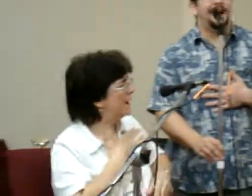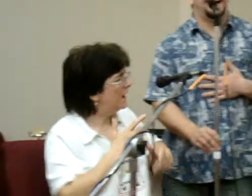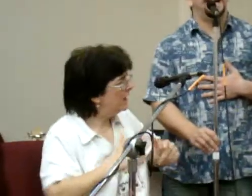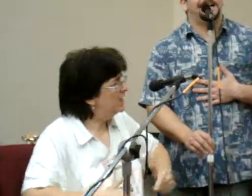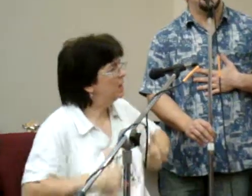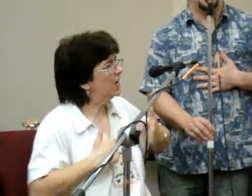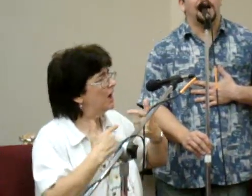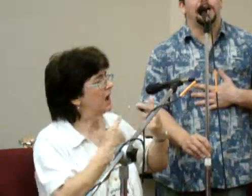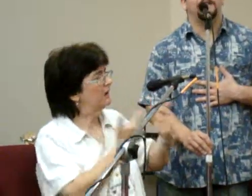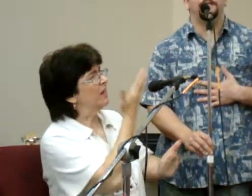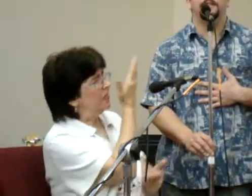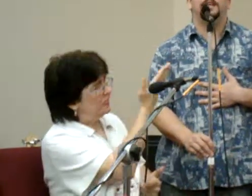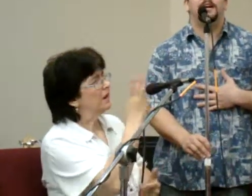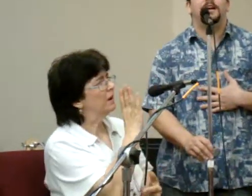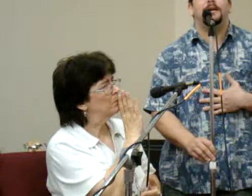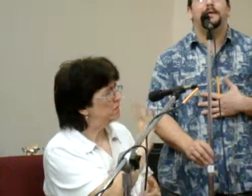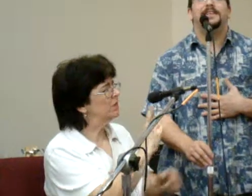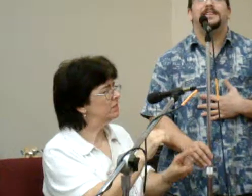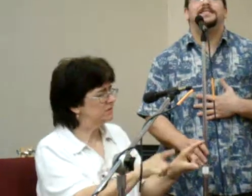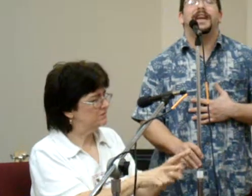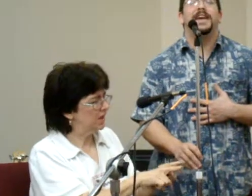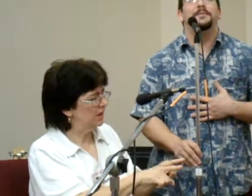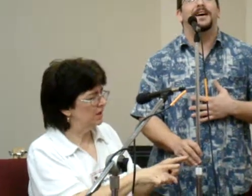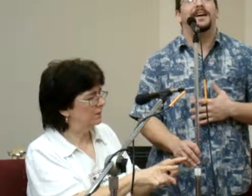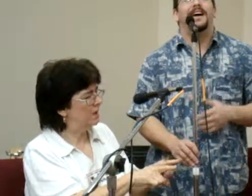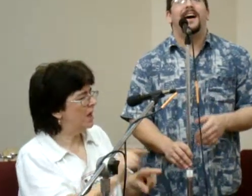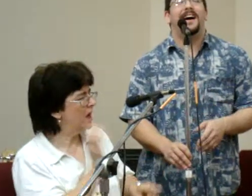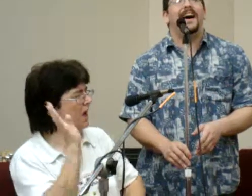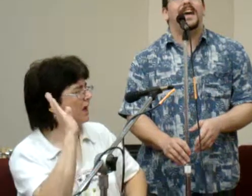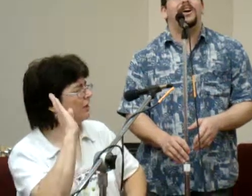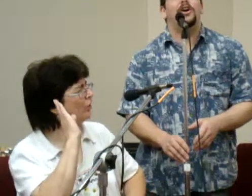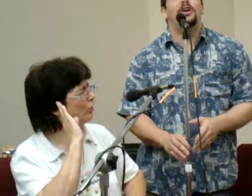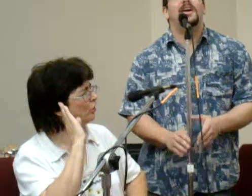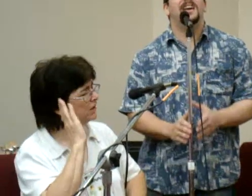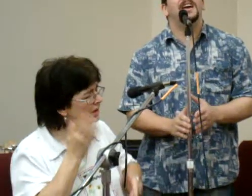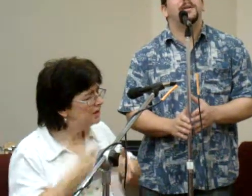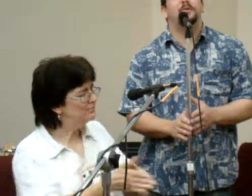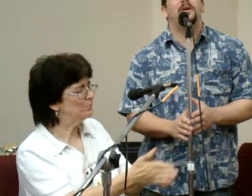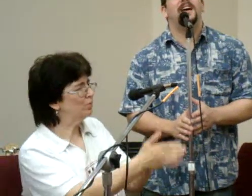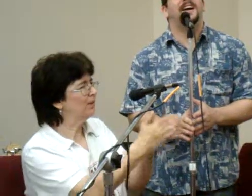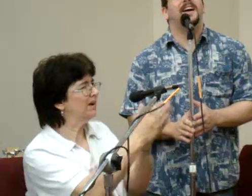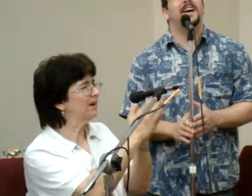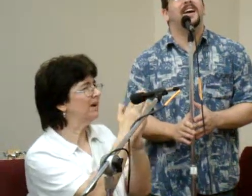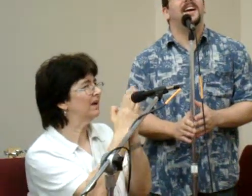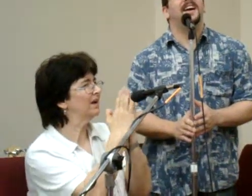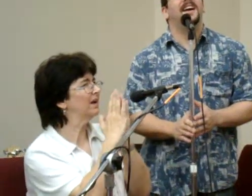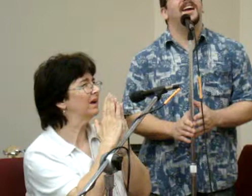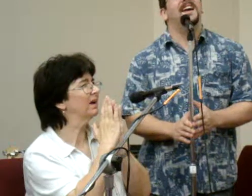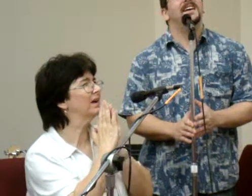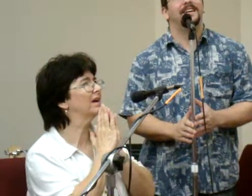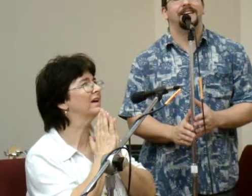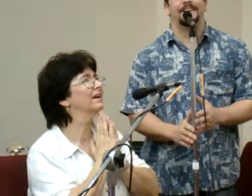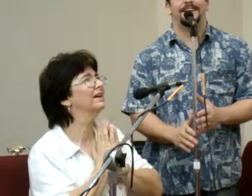Will my life there be the same? I heard him